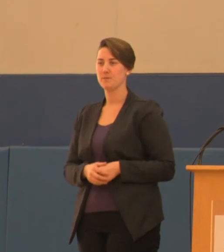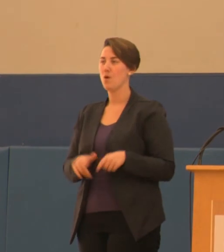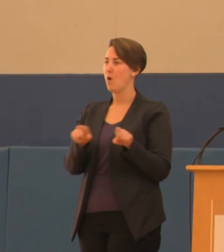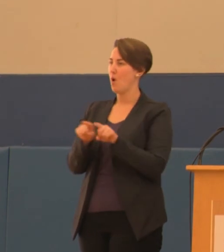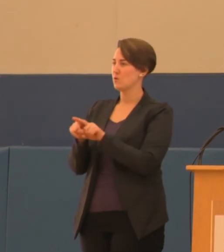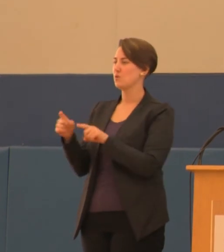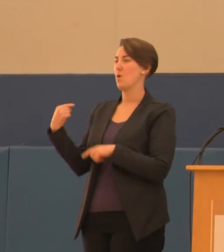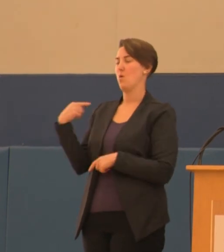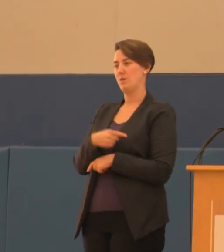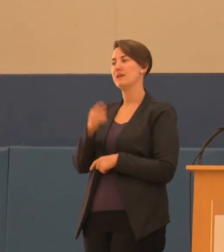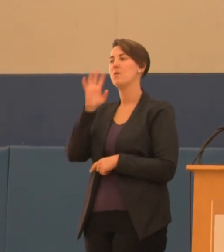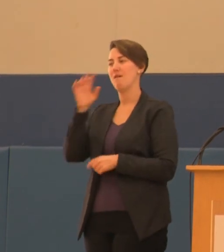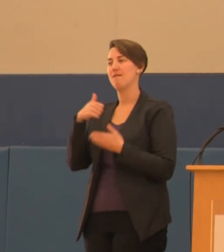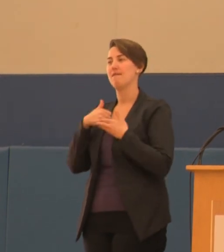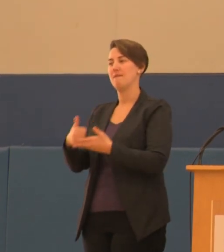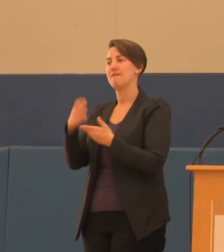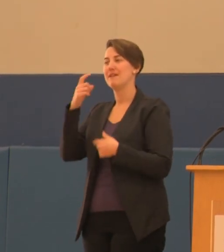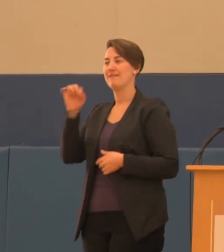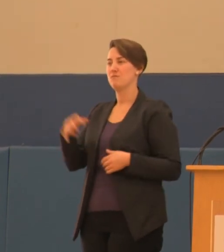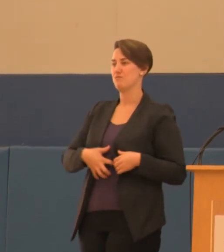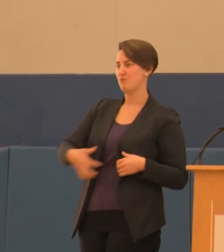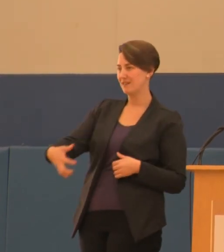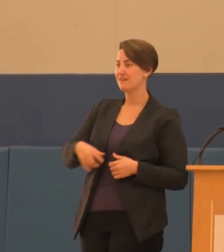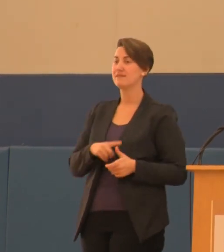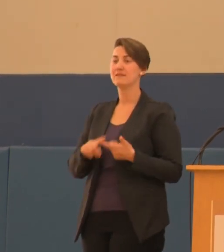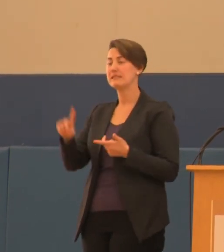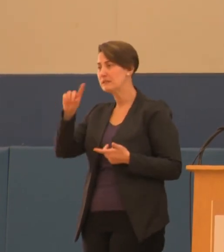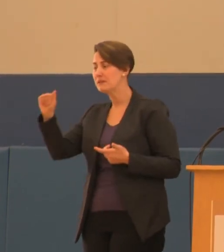the interrelationship between pregnancy and disability.